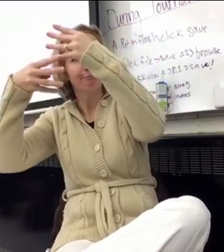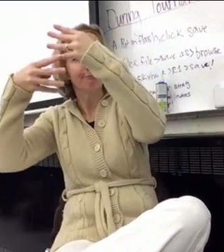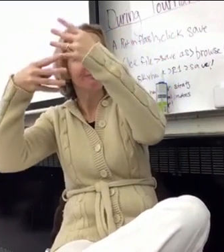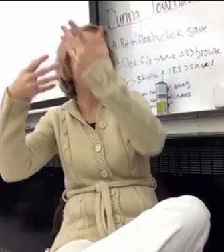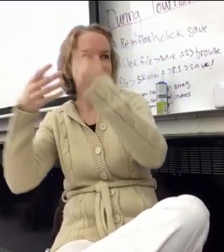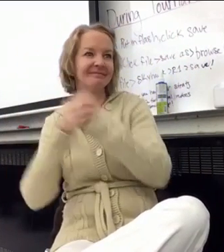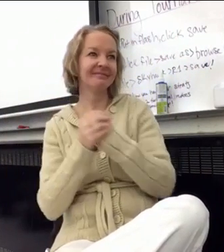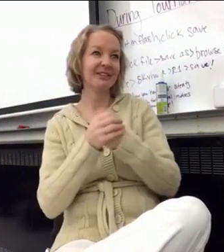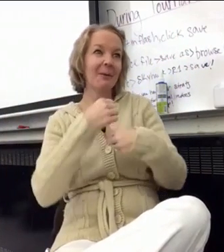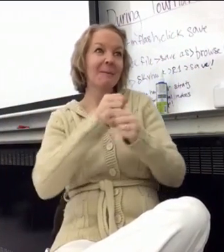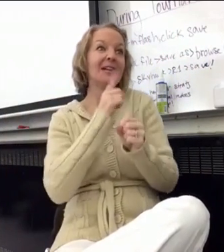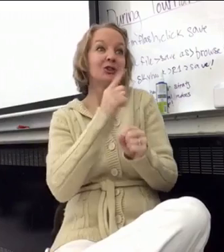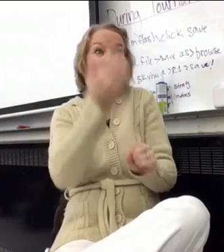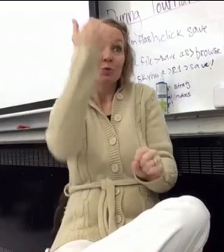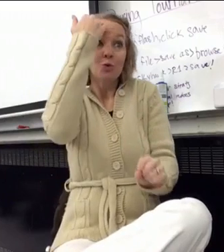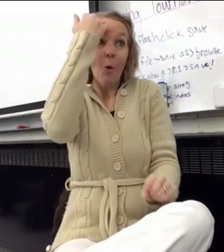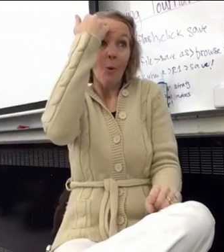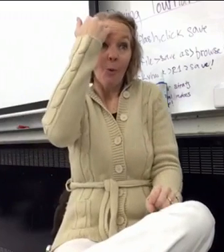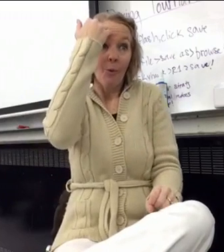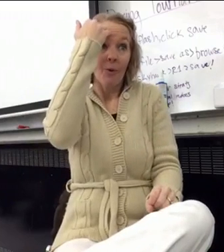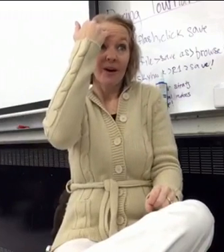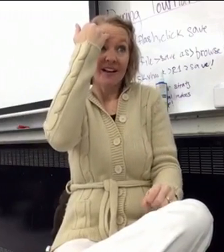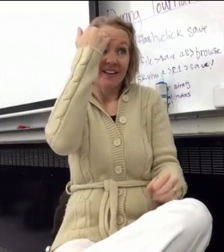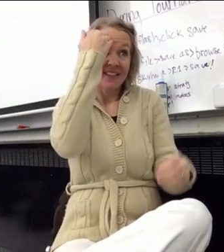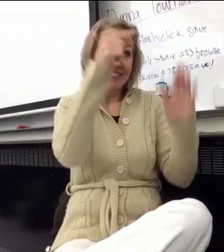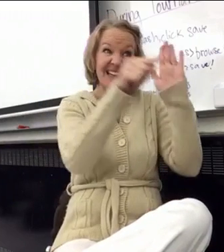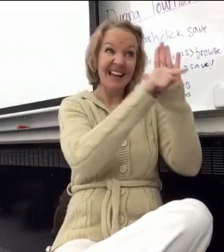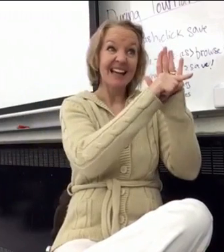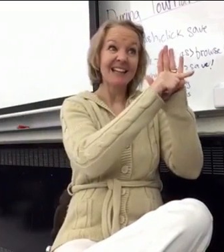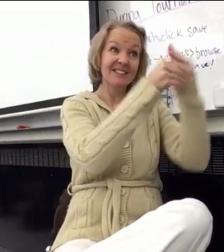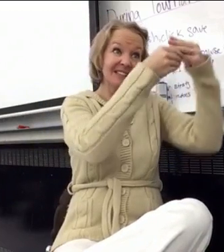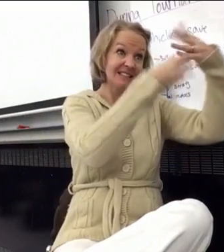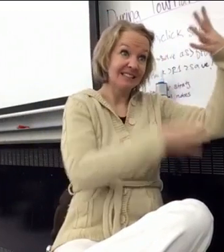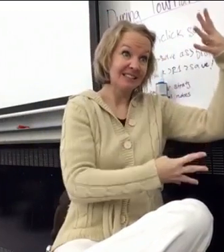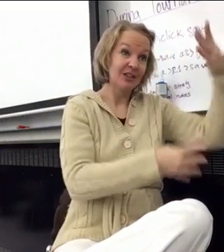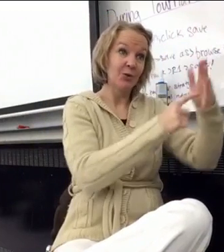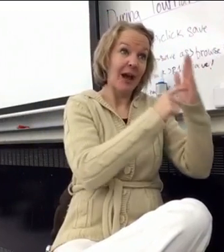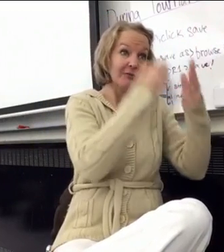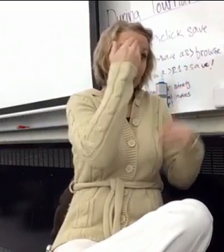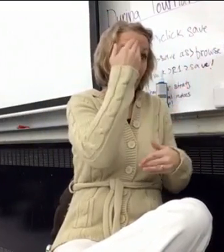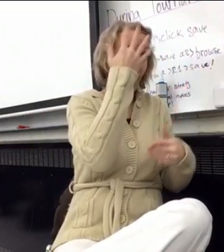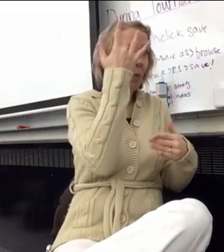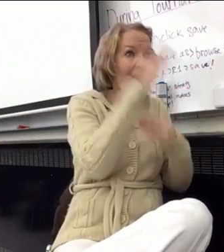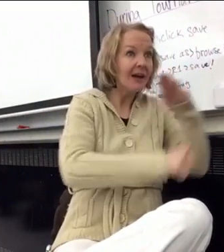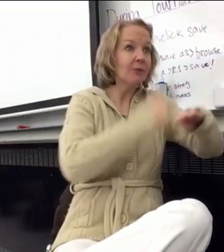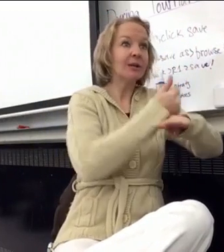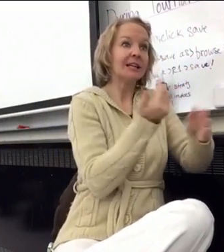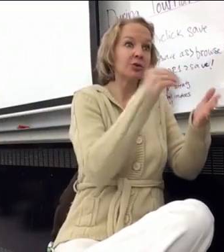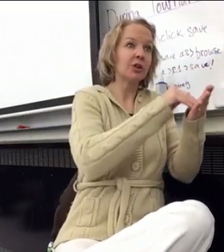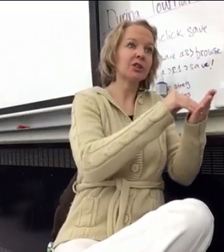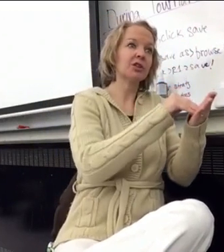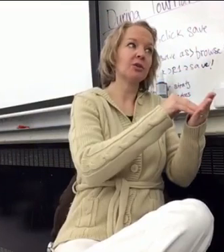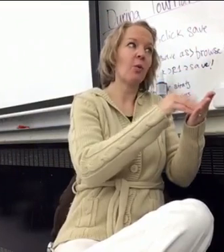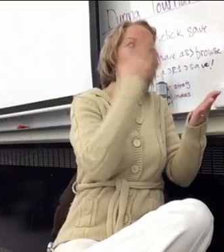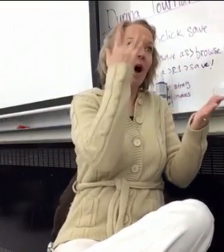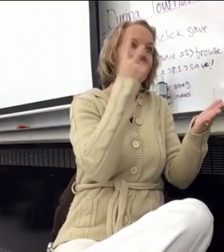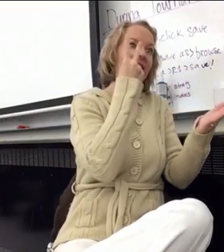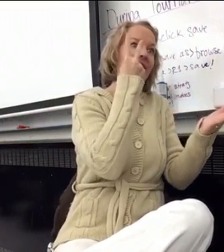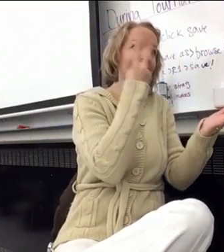you know the negative impacts. You need to know why Reconstruction was such a